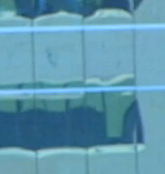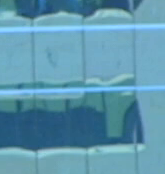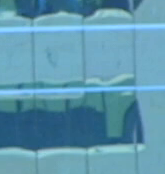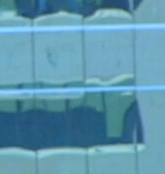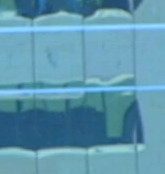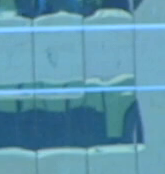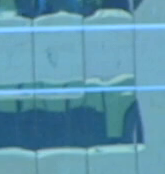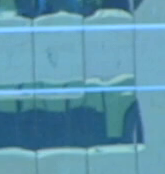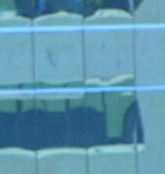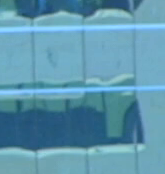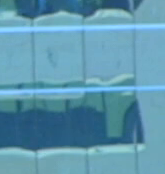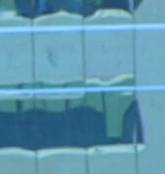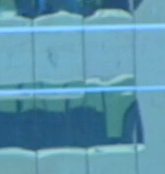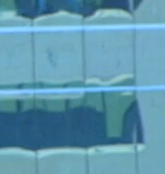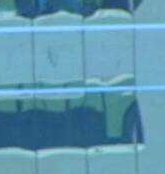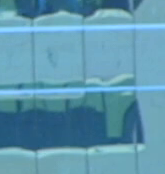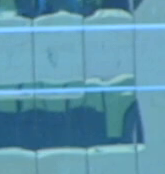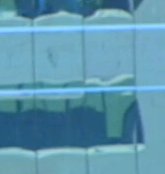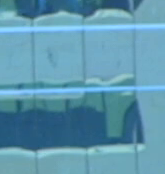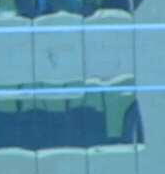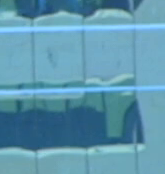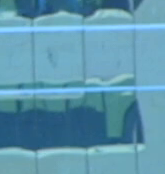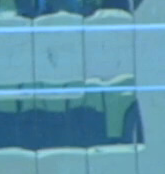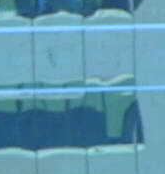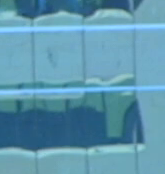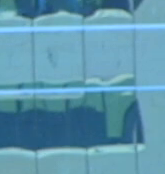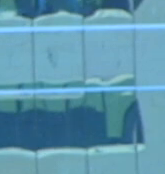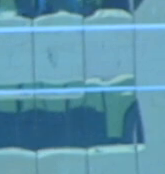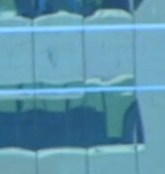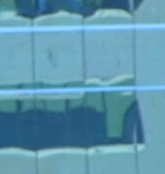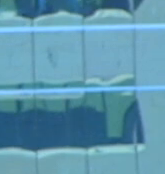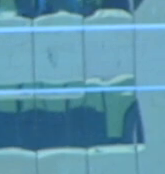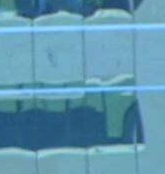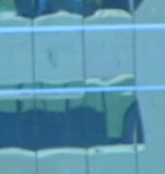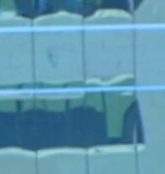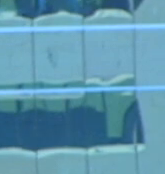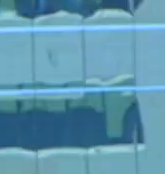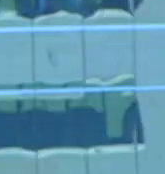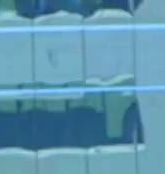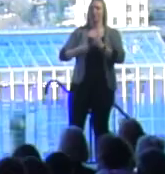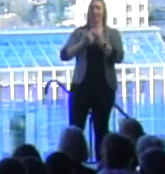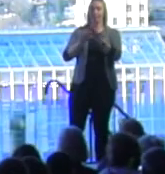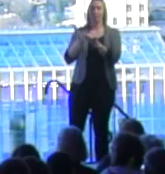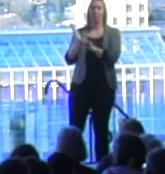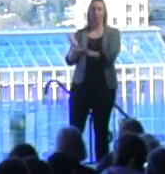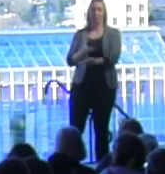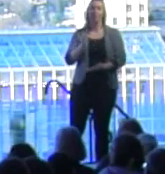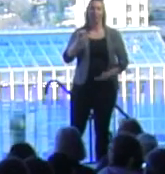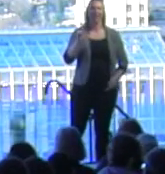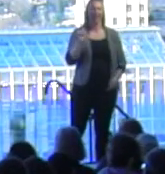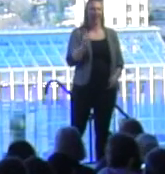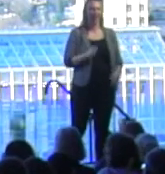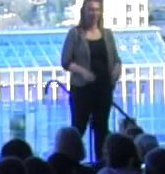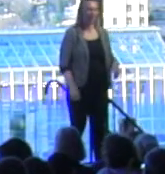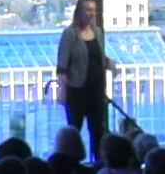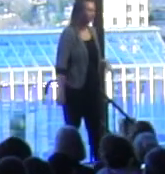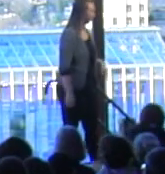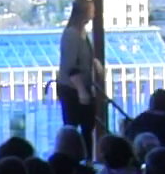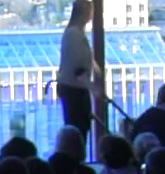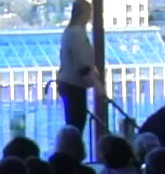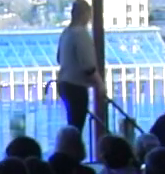the Story Night microphone as a featured storyteller. Please welcome Mike Krause.